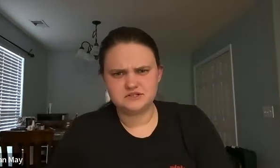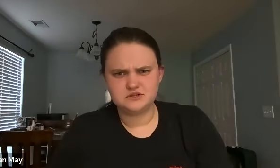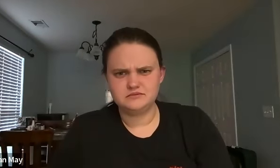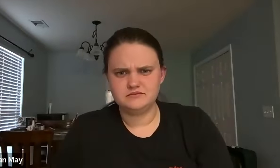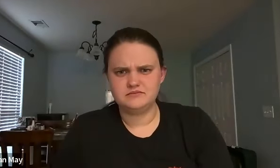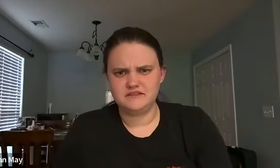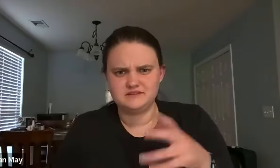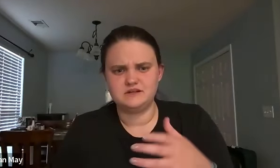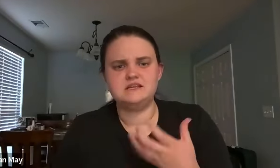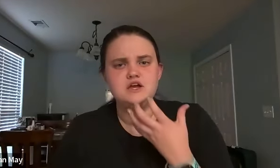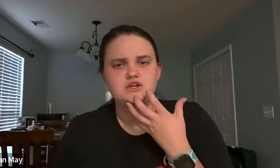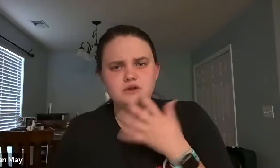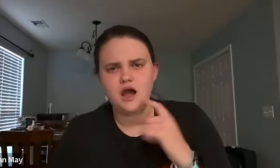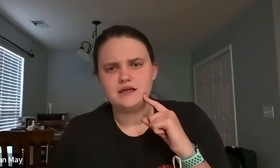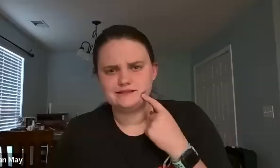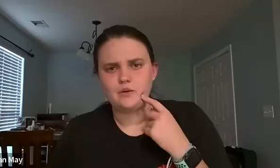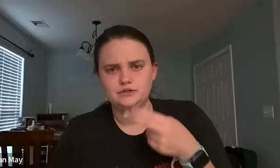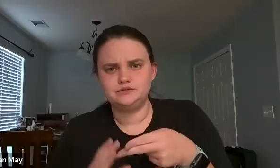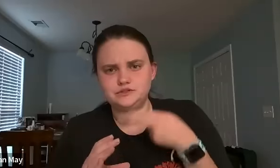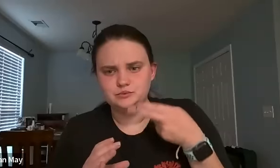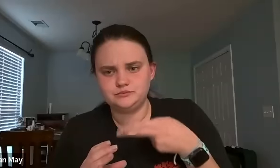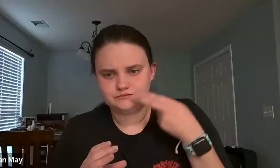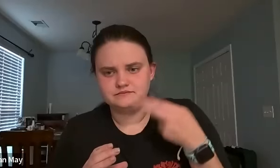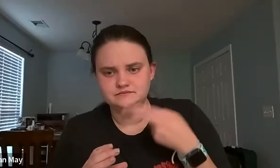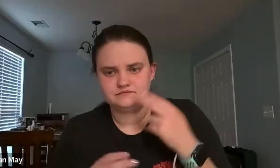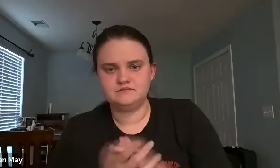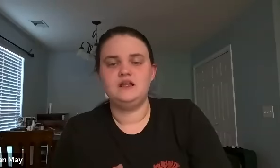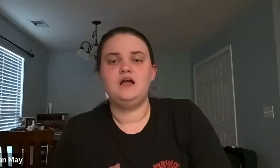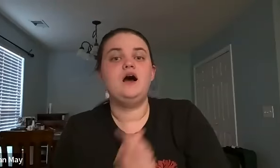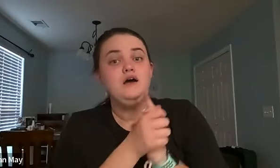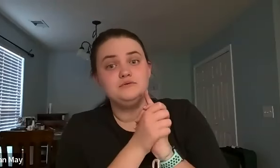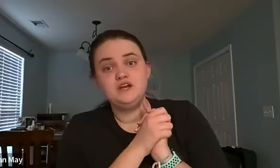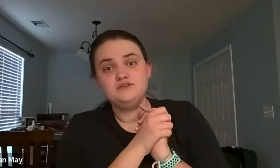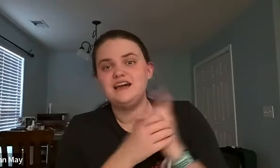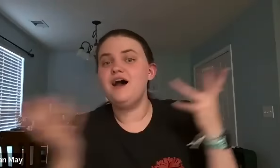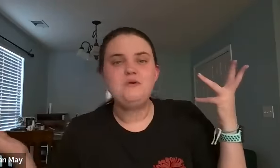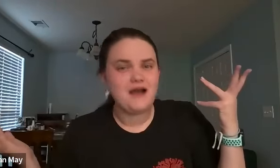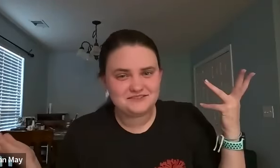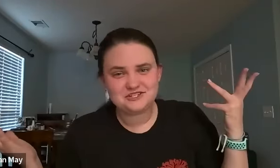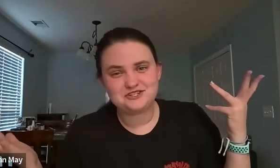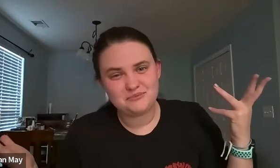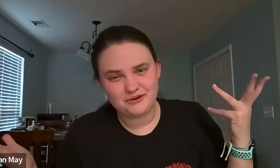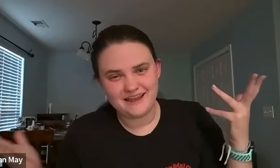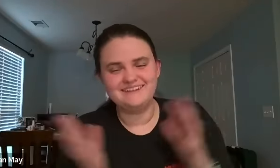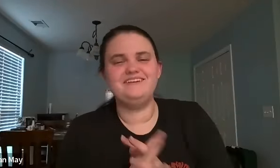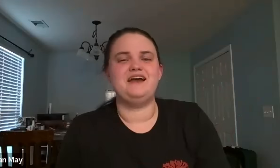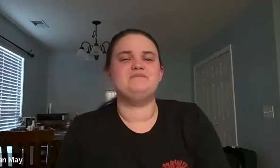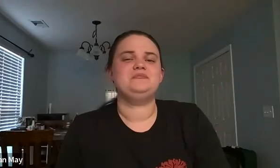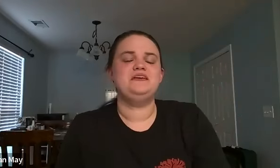soup? I think that's what it is. You'd hot, sour soup. Oh, toast. Oh, I never showed y'all bread. Okay.